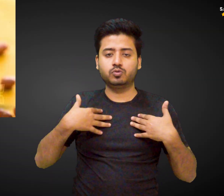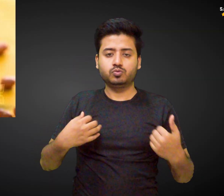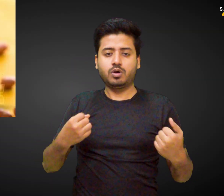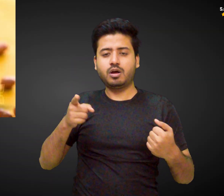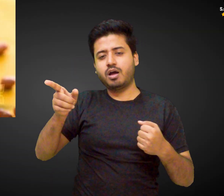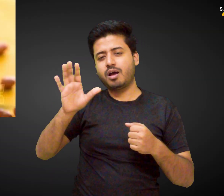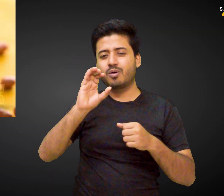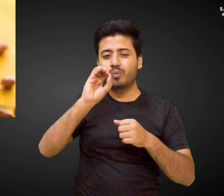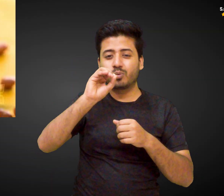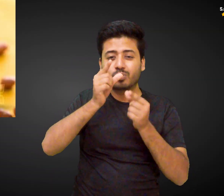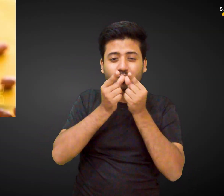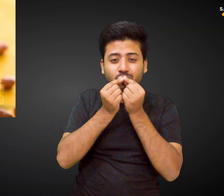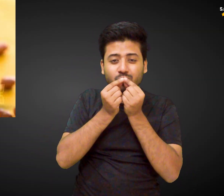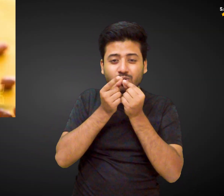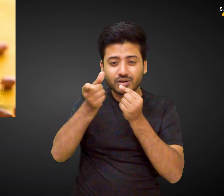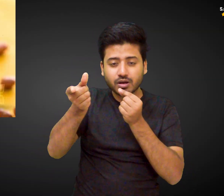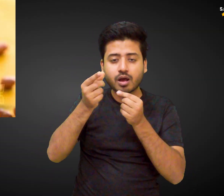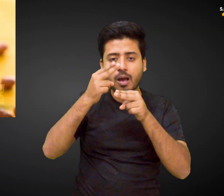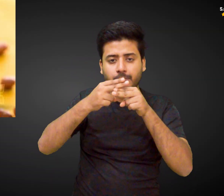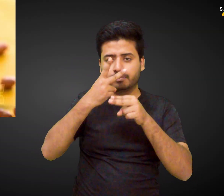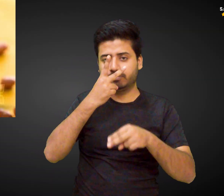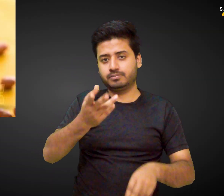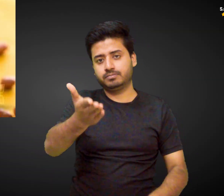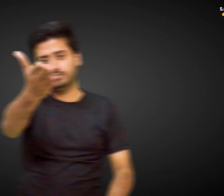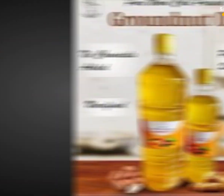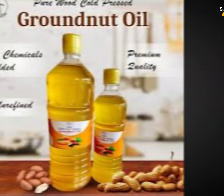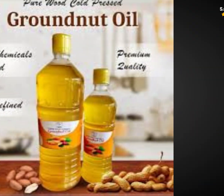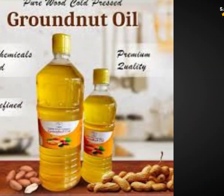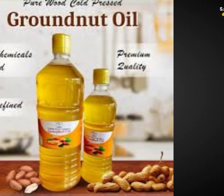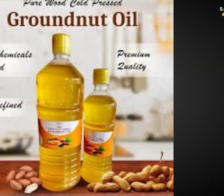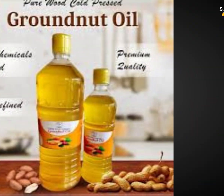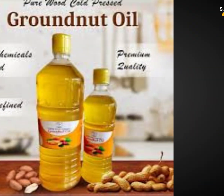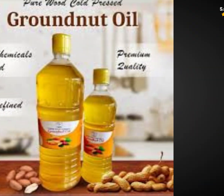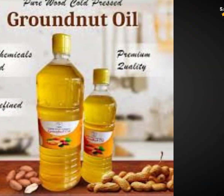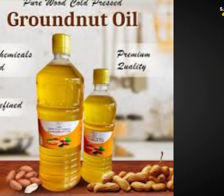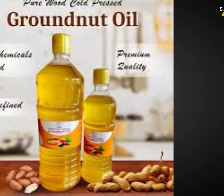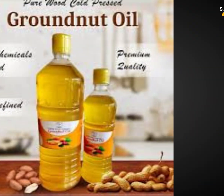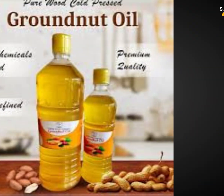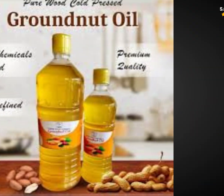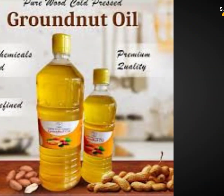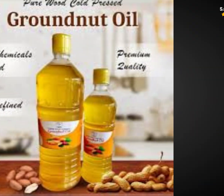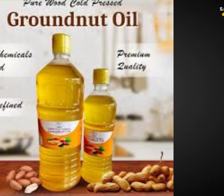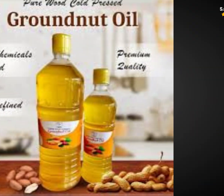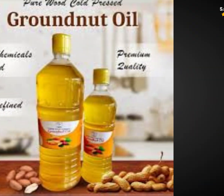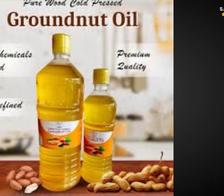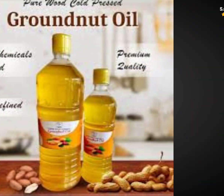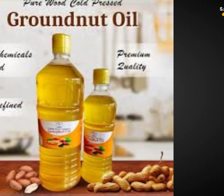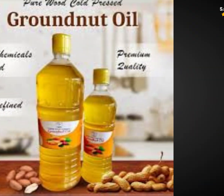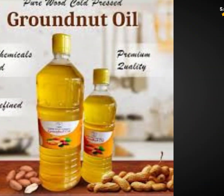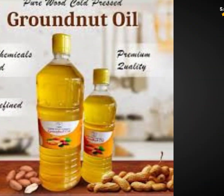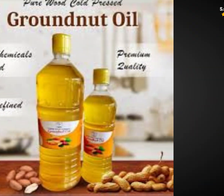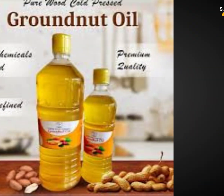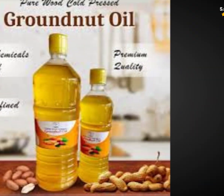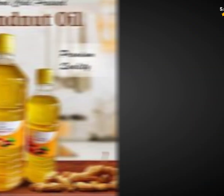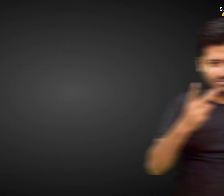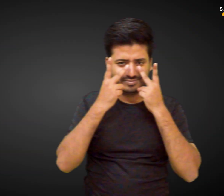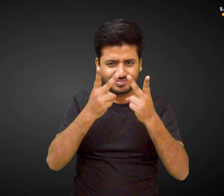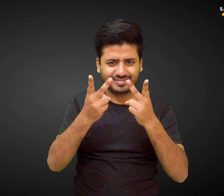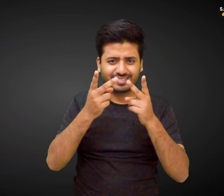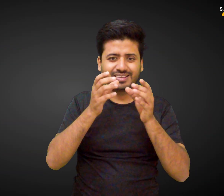In baked goods like cookies on fish, cheese, or even in your lat. Consume it directly. Take a tablespoon on its own. Groundnut oil offers